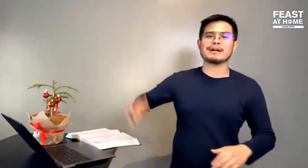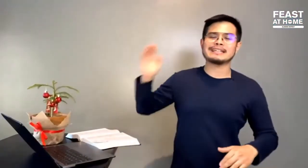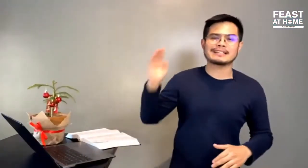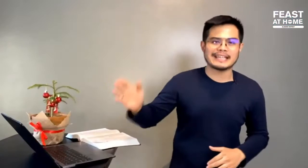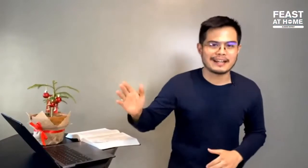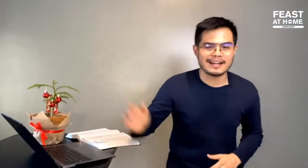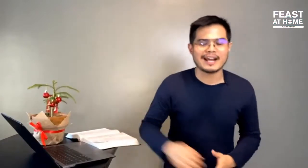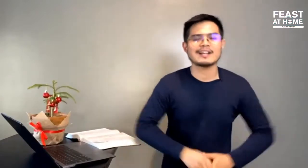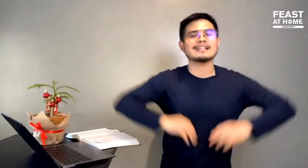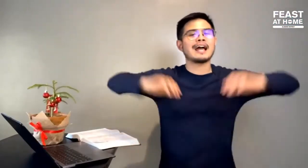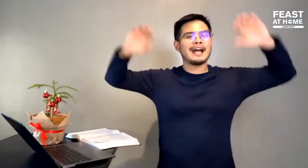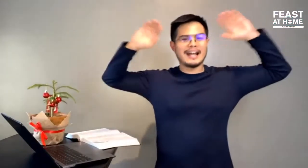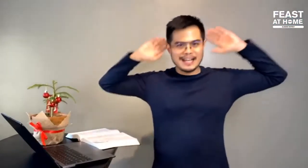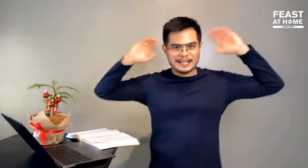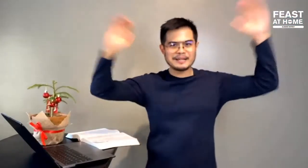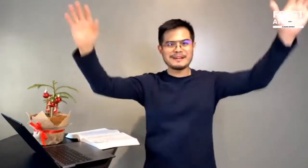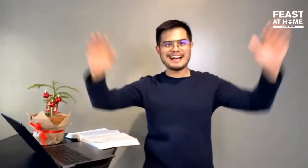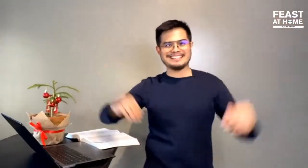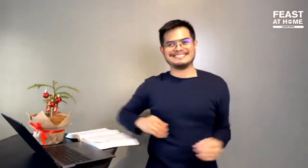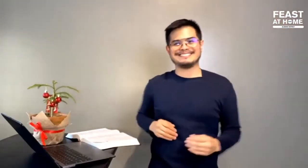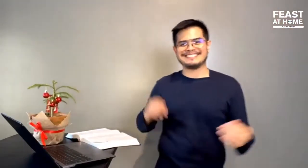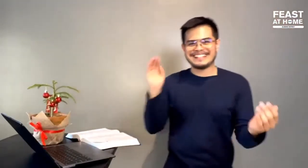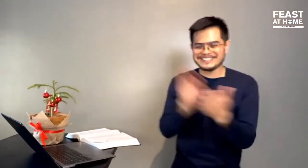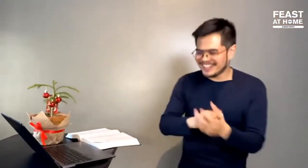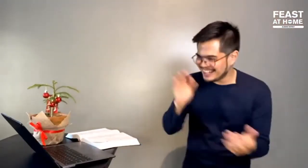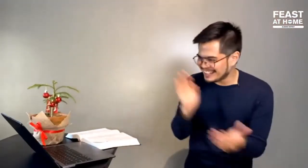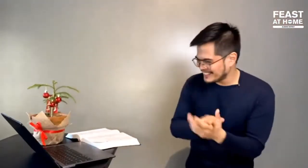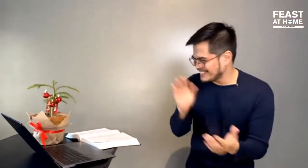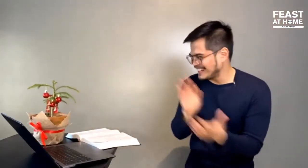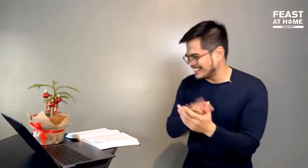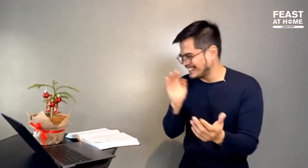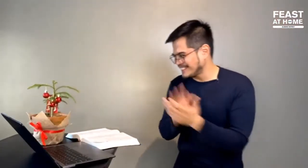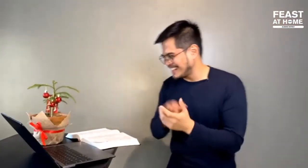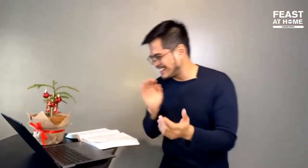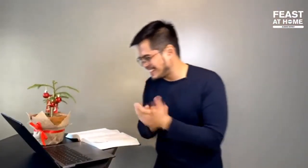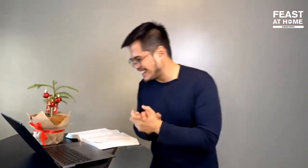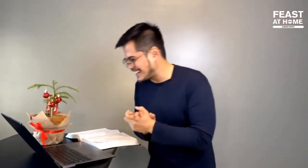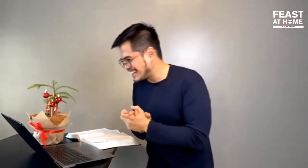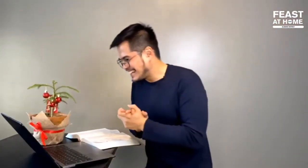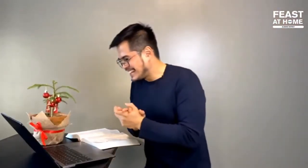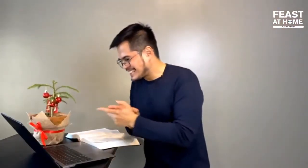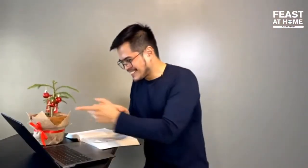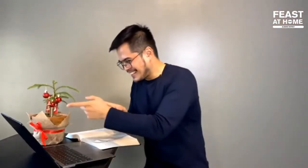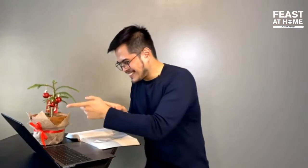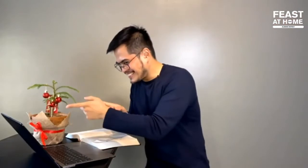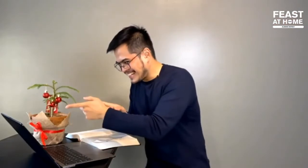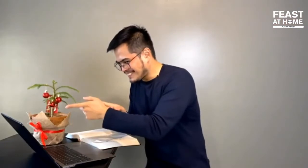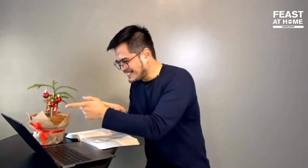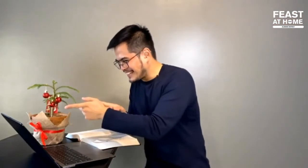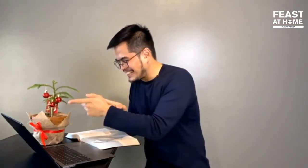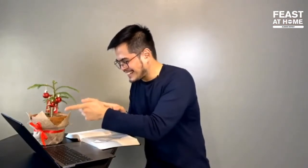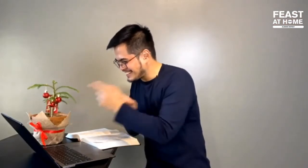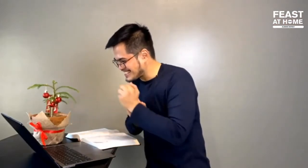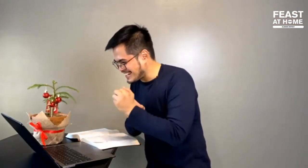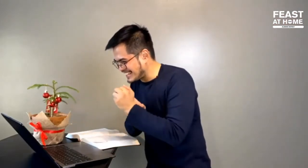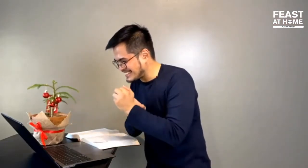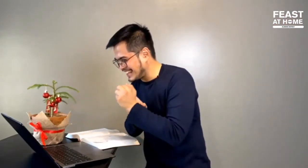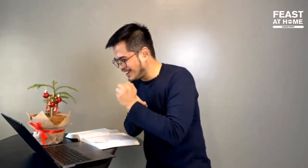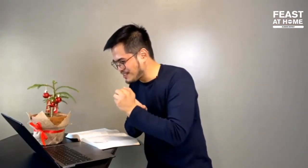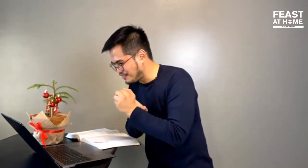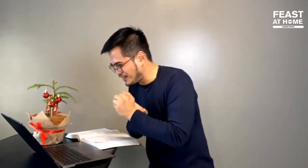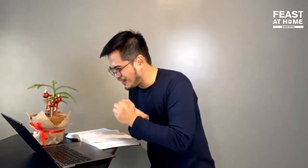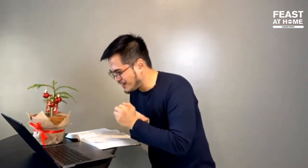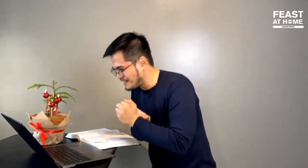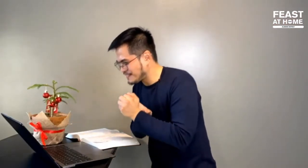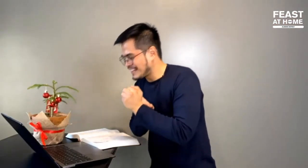and everybody declared, "Amen, amen, amen, amen, amen." It's great to see everyone here in the chats.